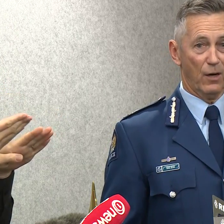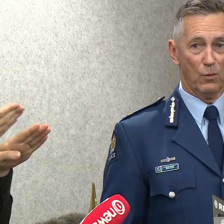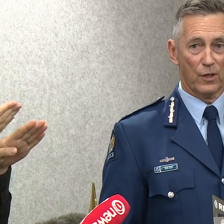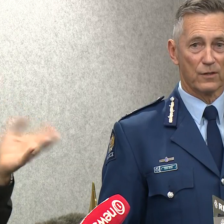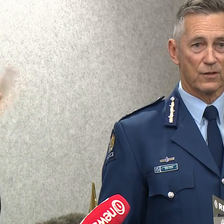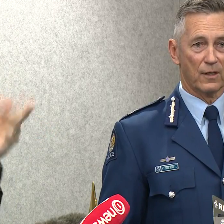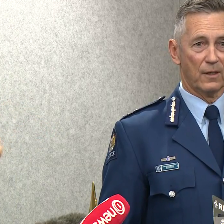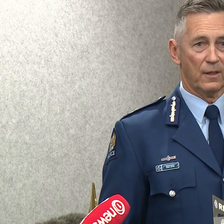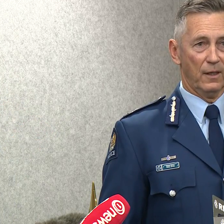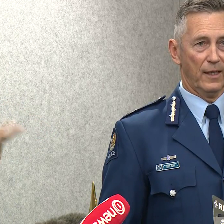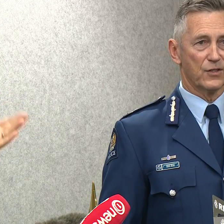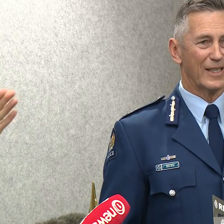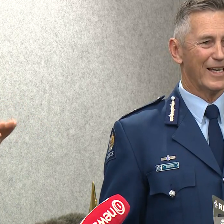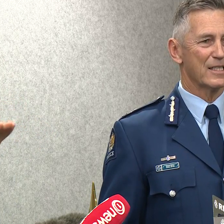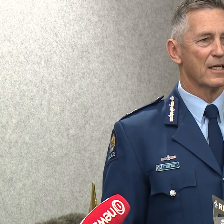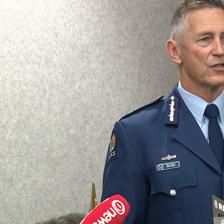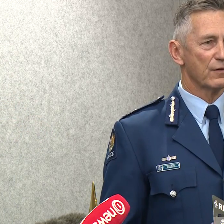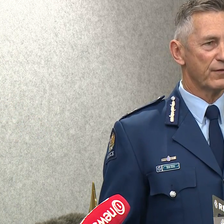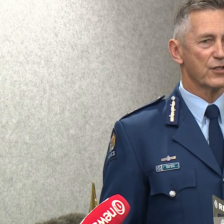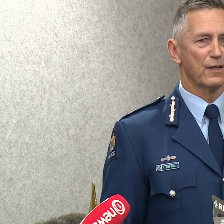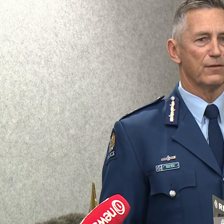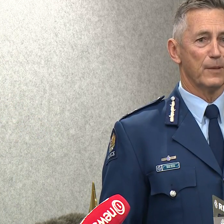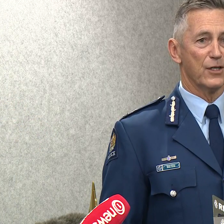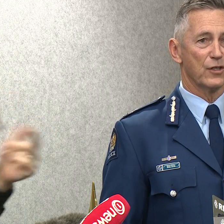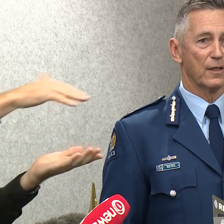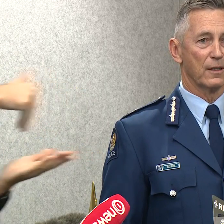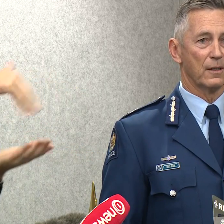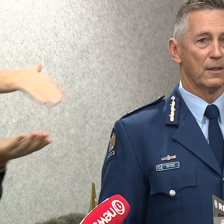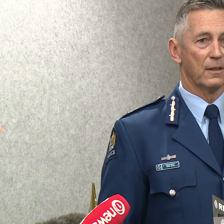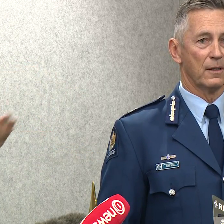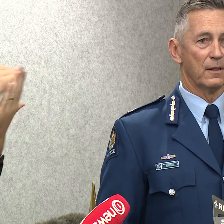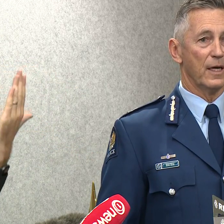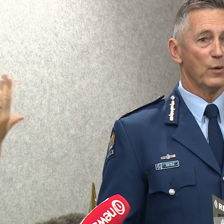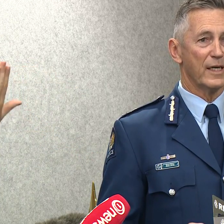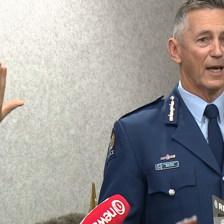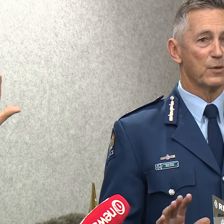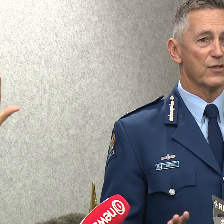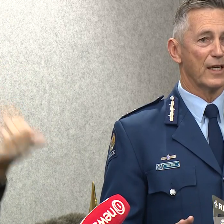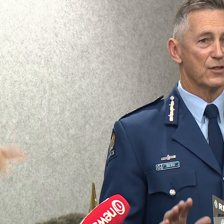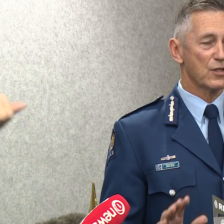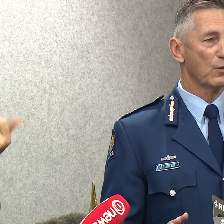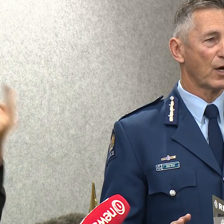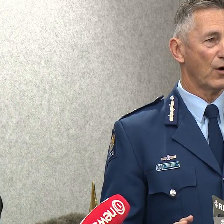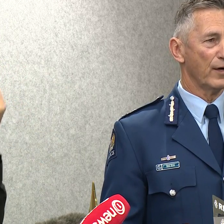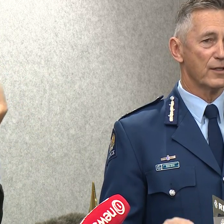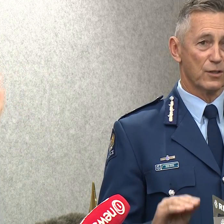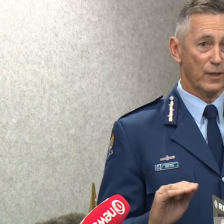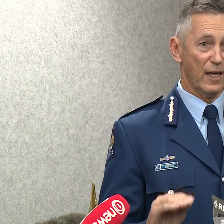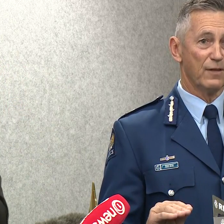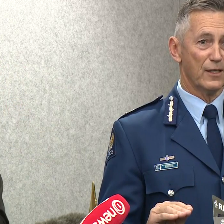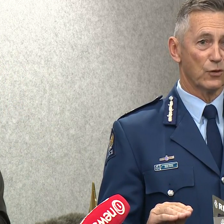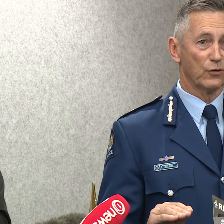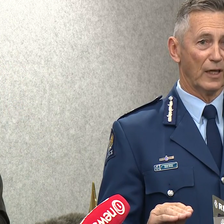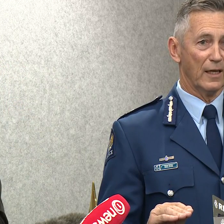is how it works. To get sufficient information that we can present to a coroner to